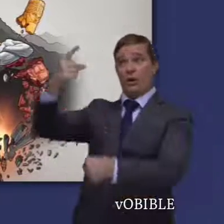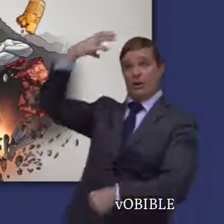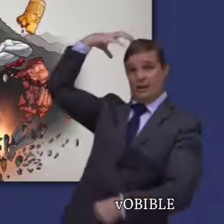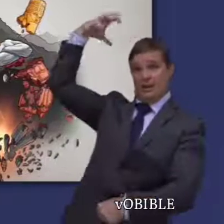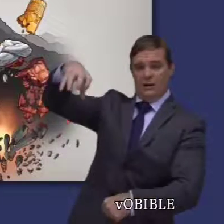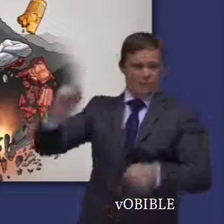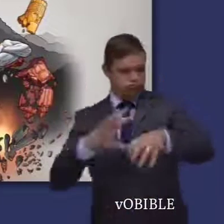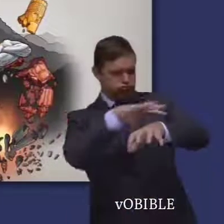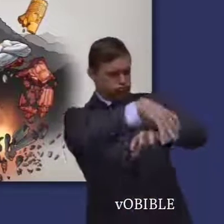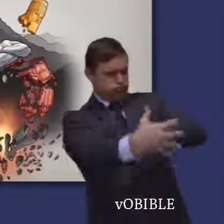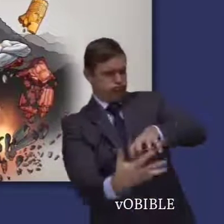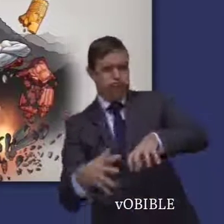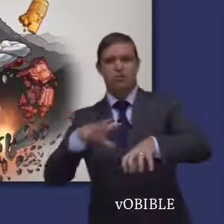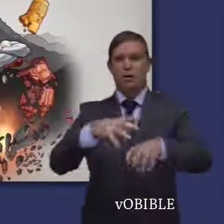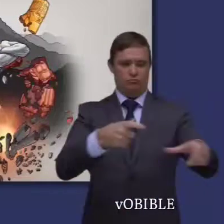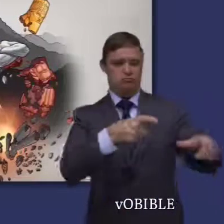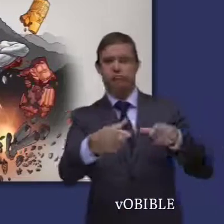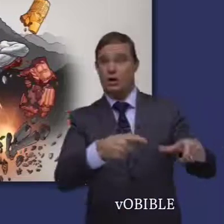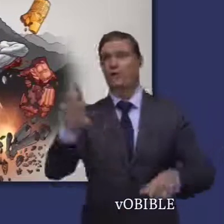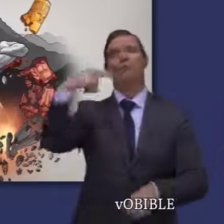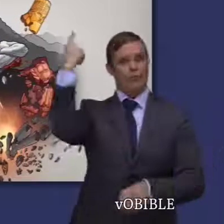the only government ruling over mankind.